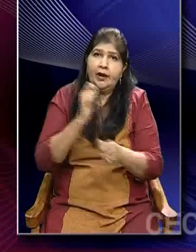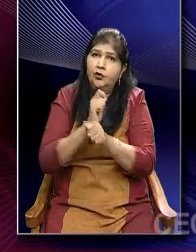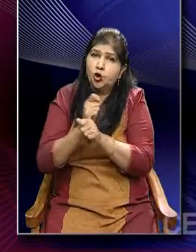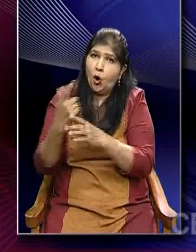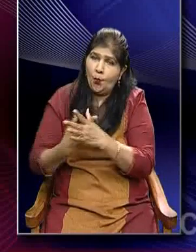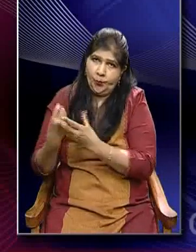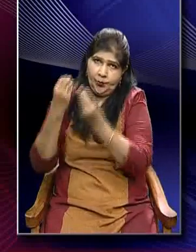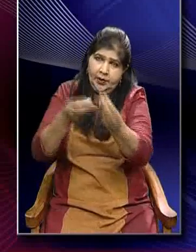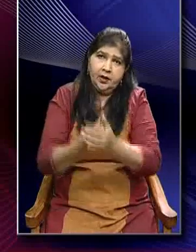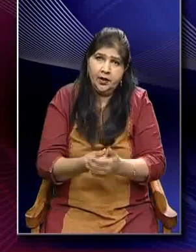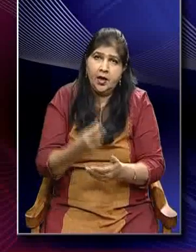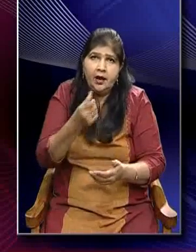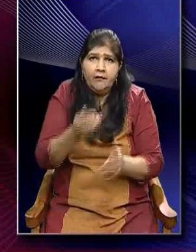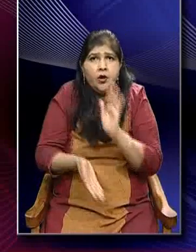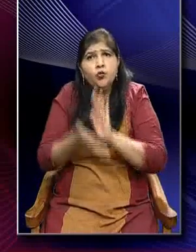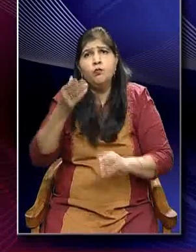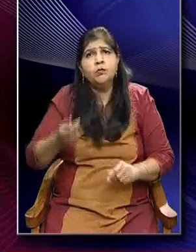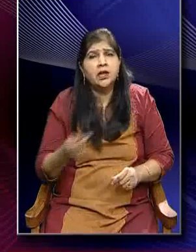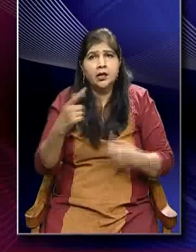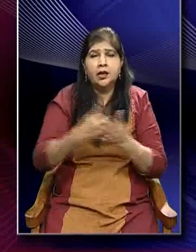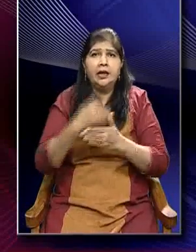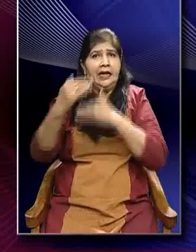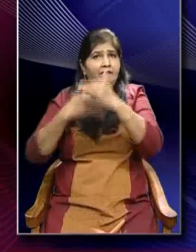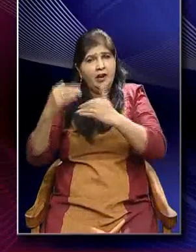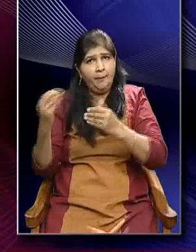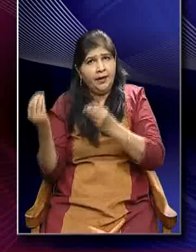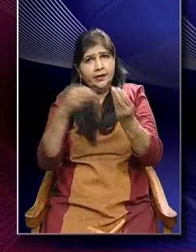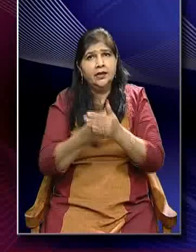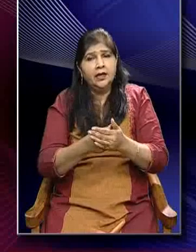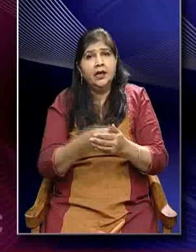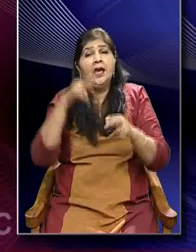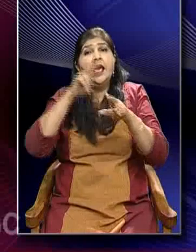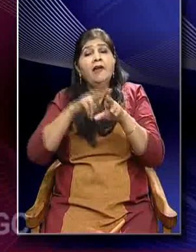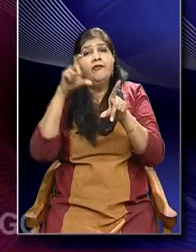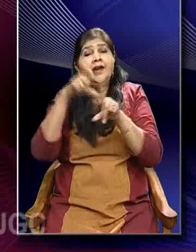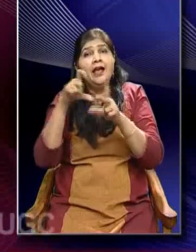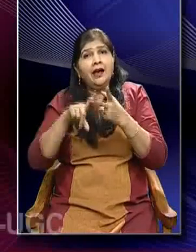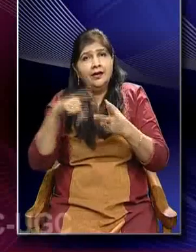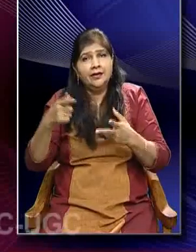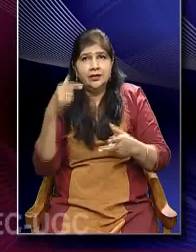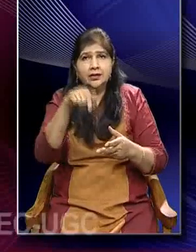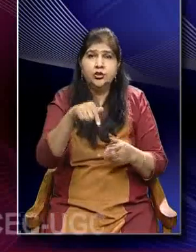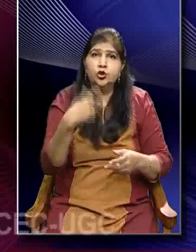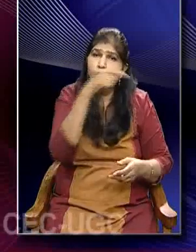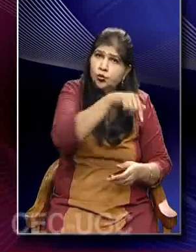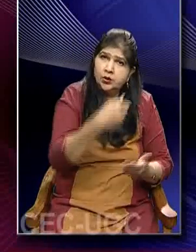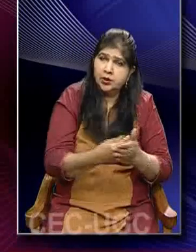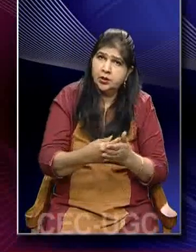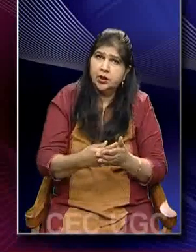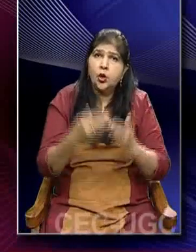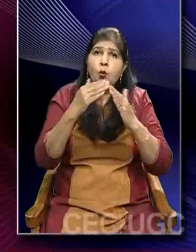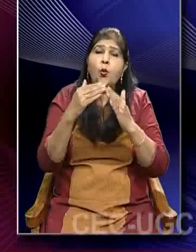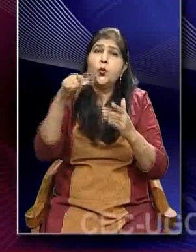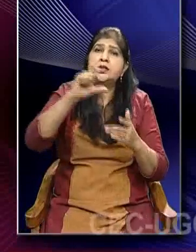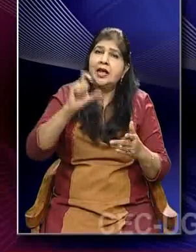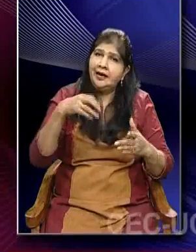jobs, revenue creation, development, FDI to the host